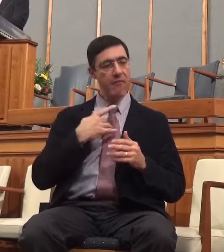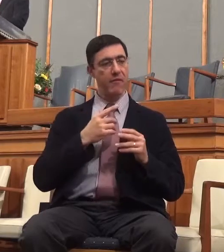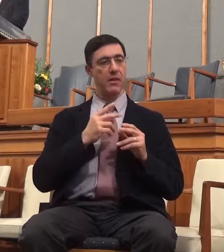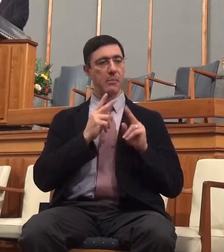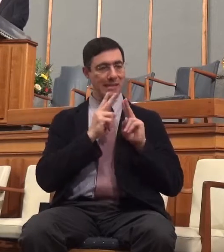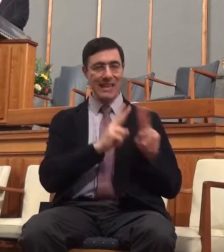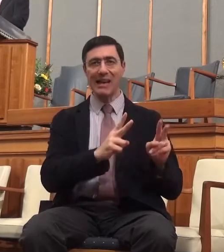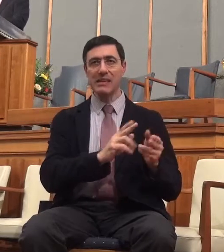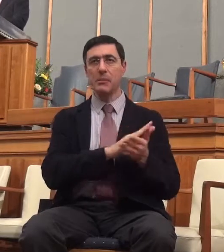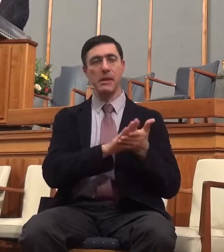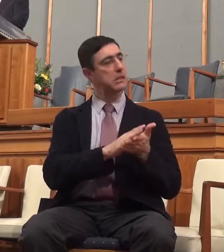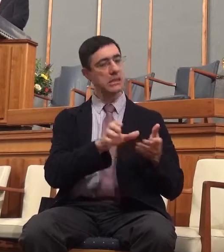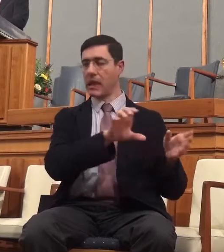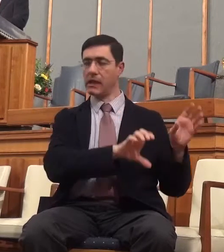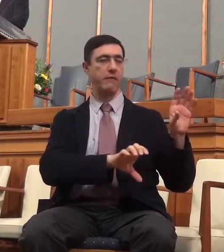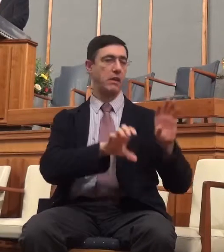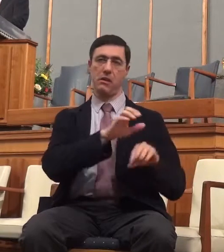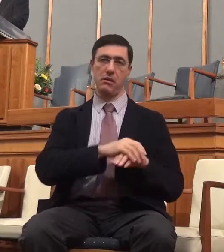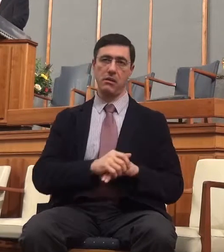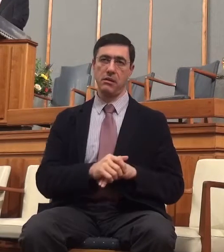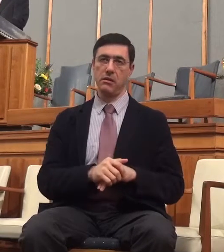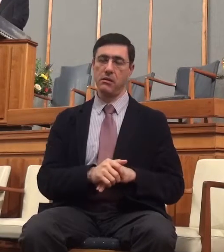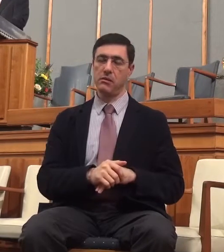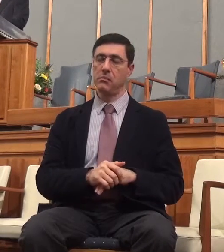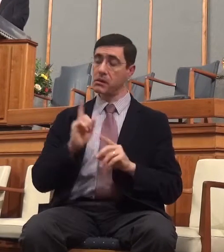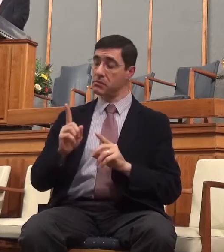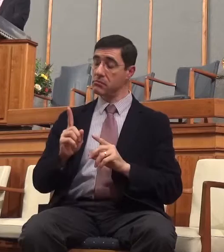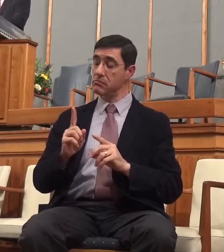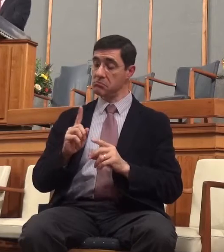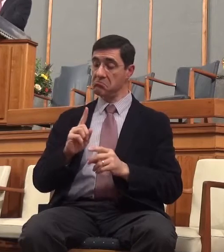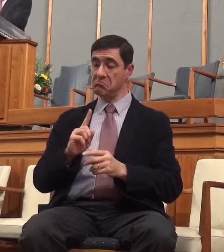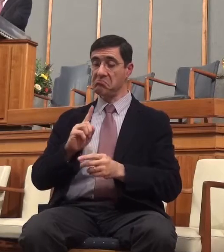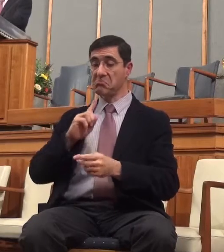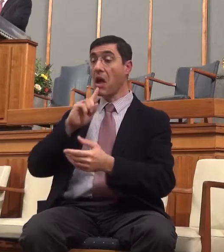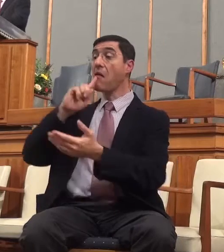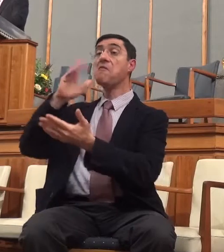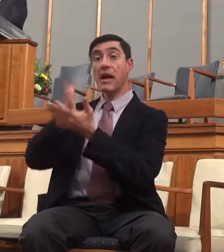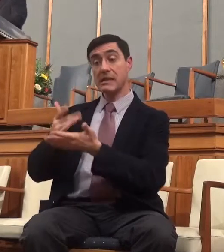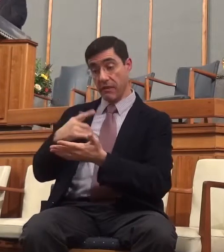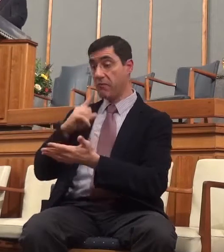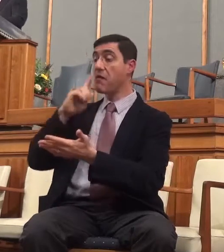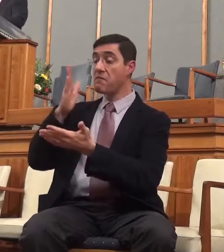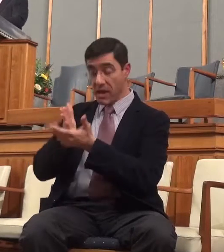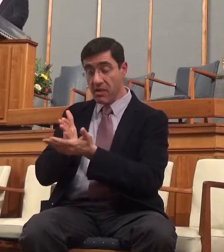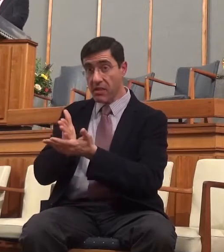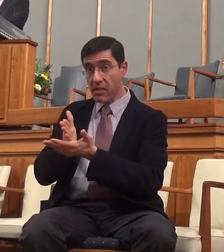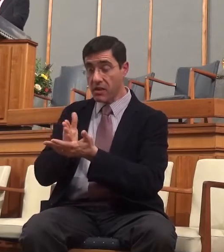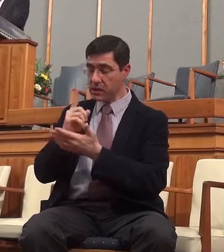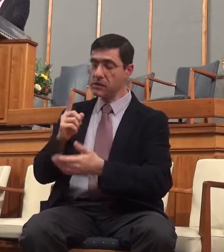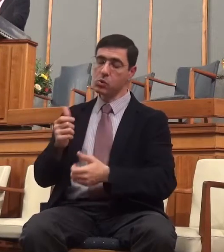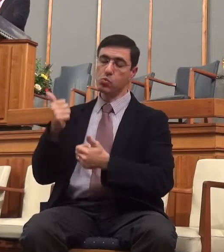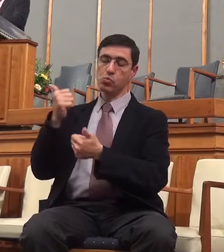and about heaven and about Christ that God gives. It's not unscientific. Well, there are many ways you can illustrate